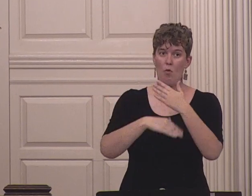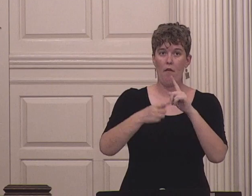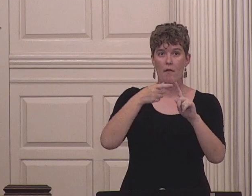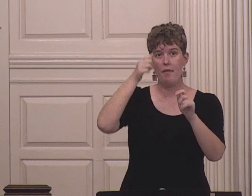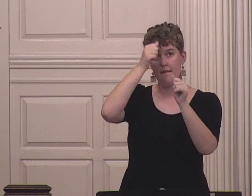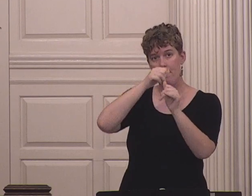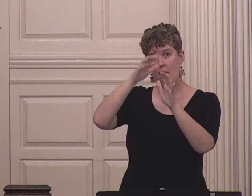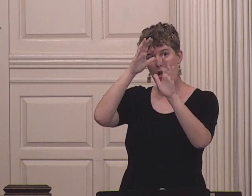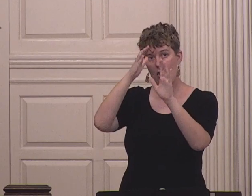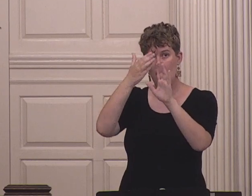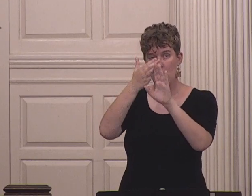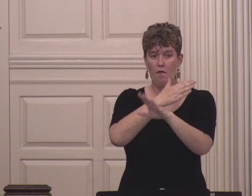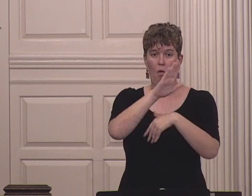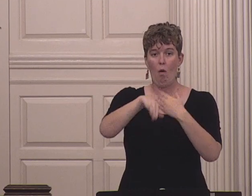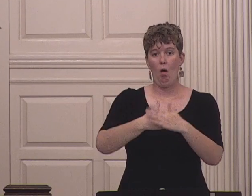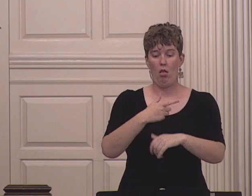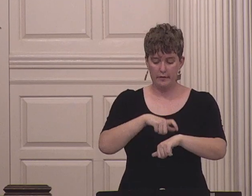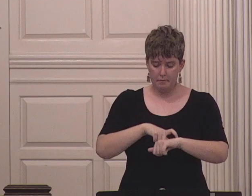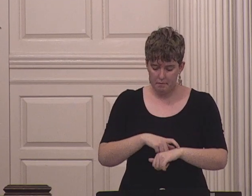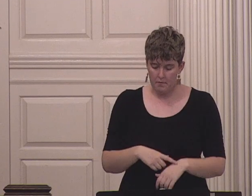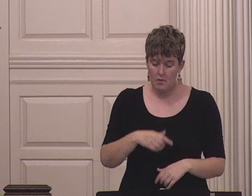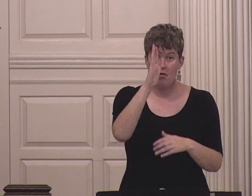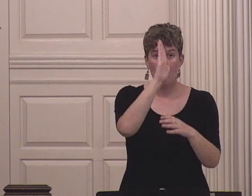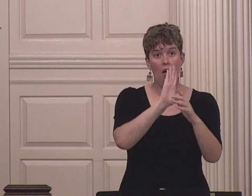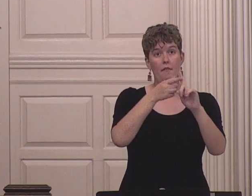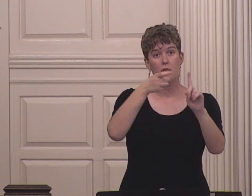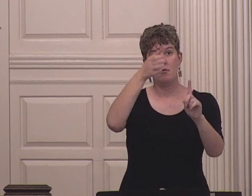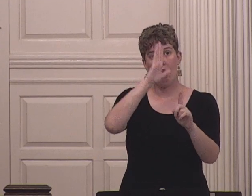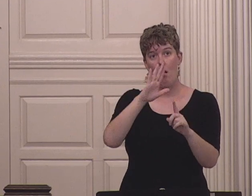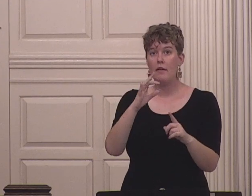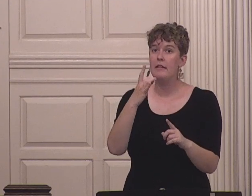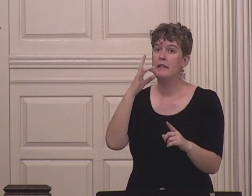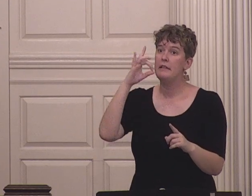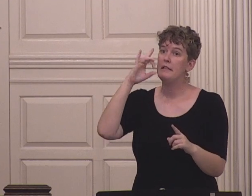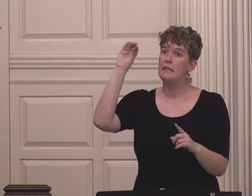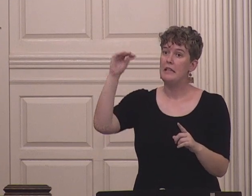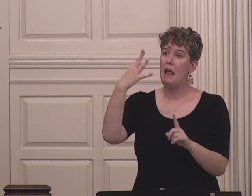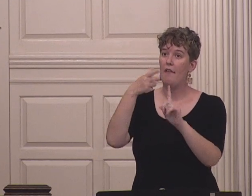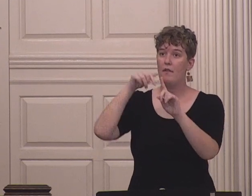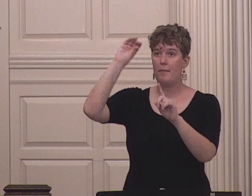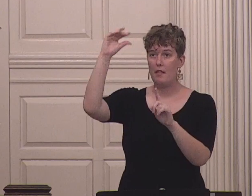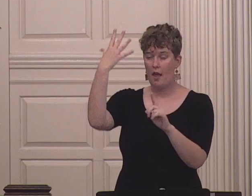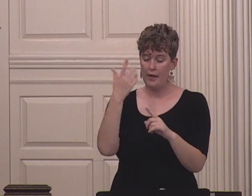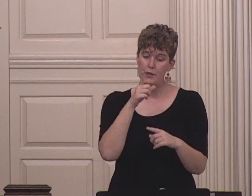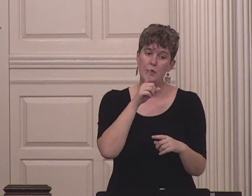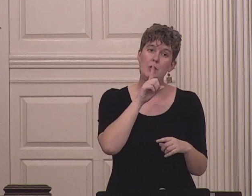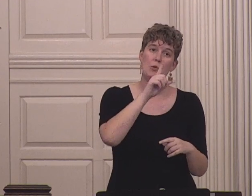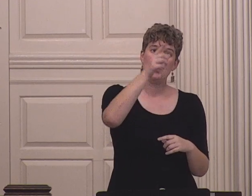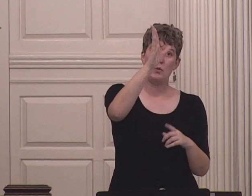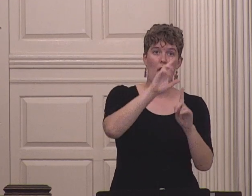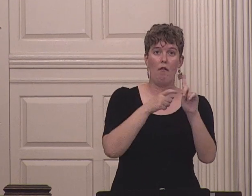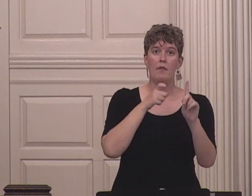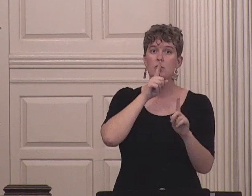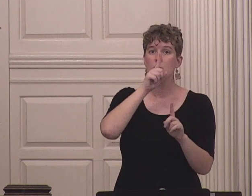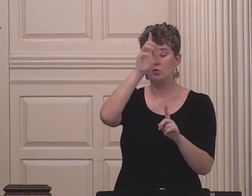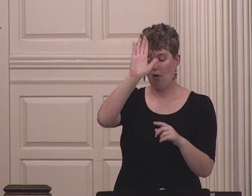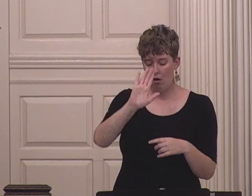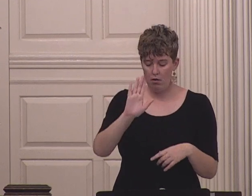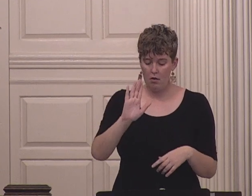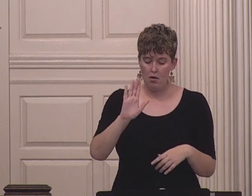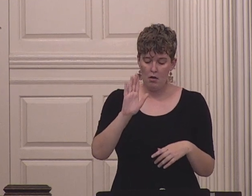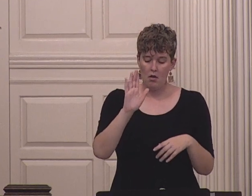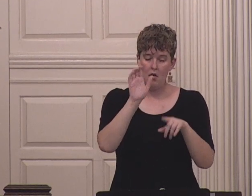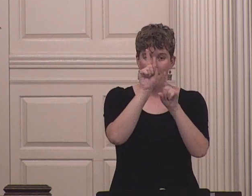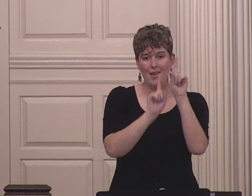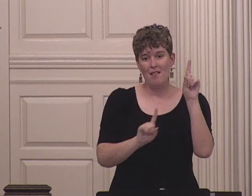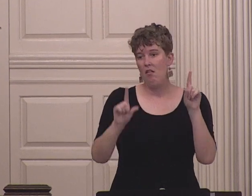Father before all ages, God from God, light from light, true God from true God, begotten,